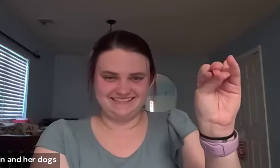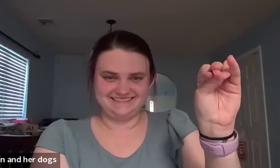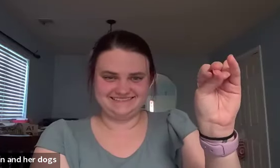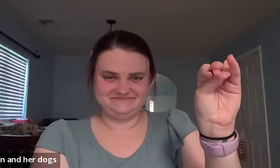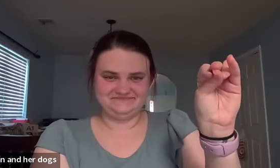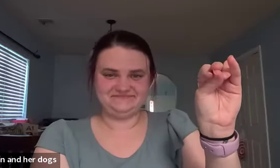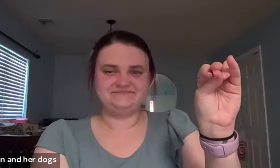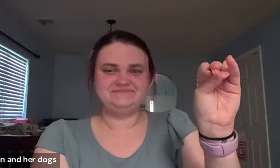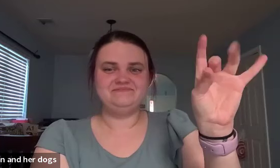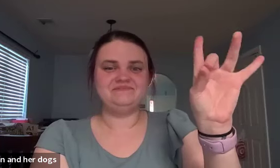70,